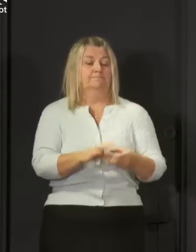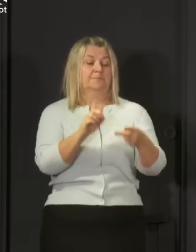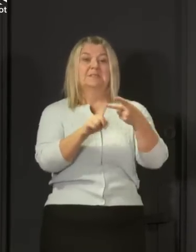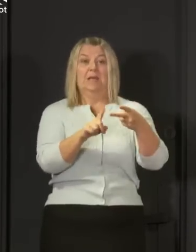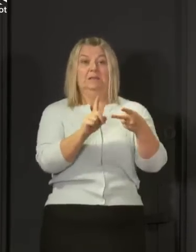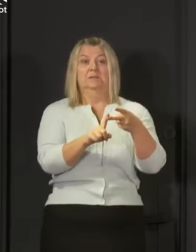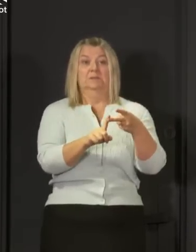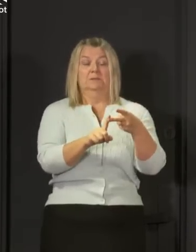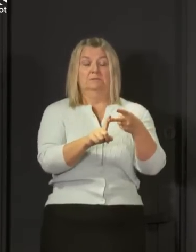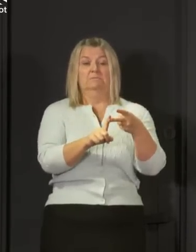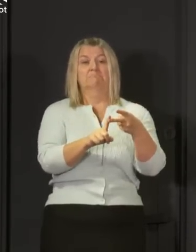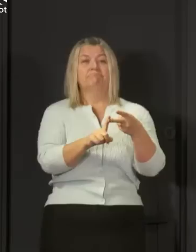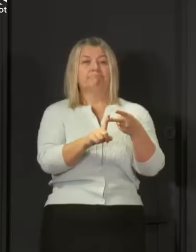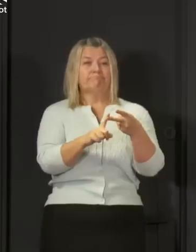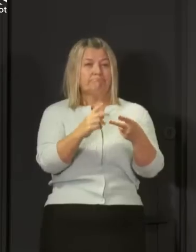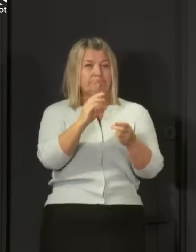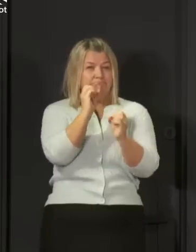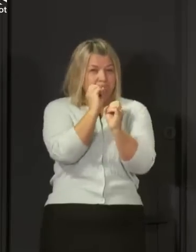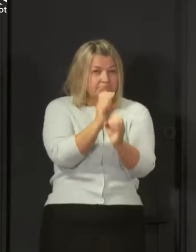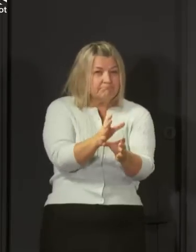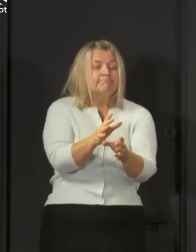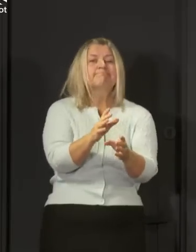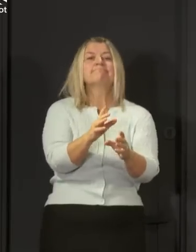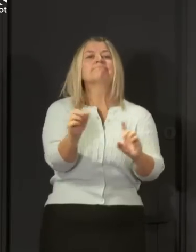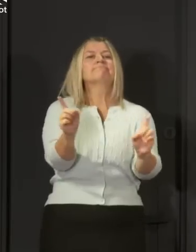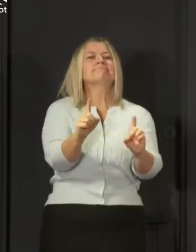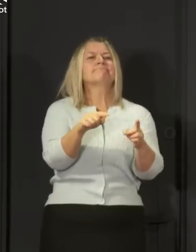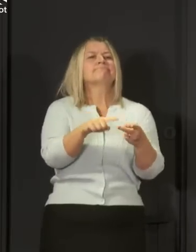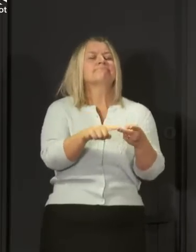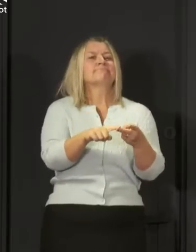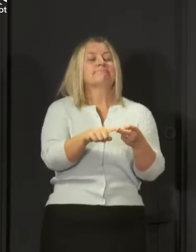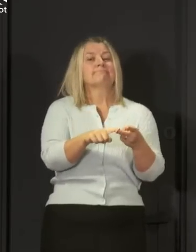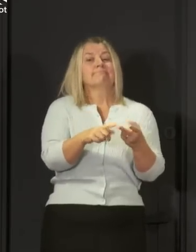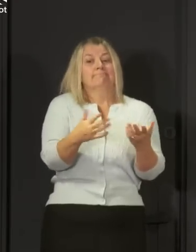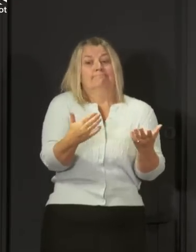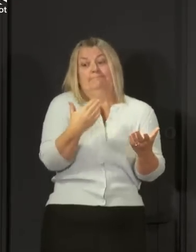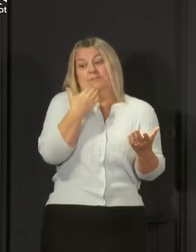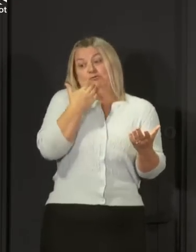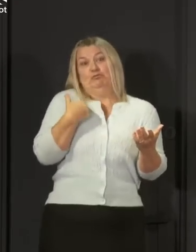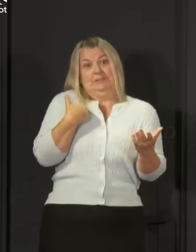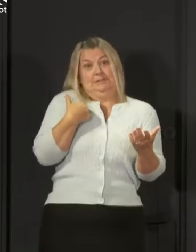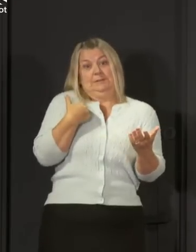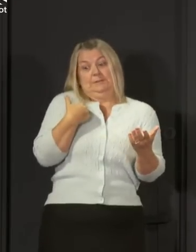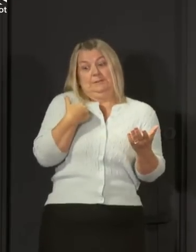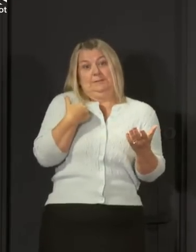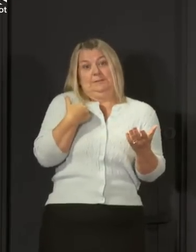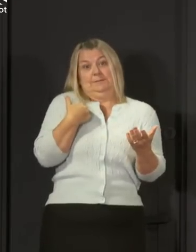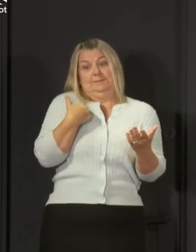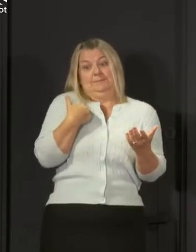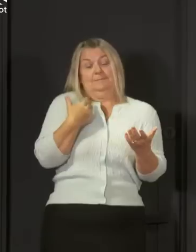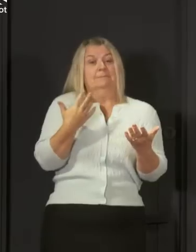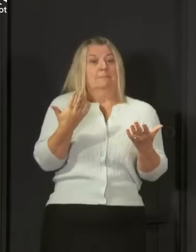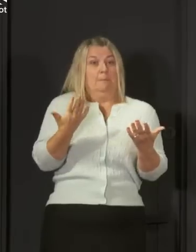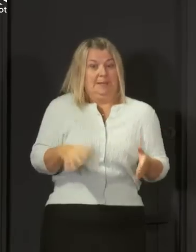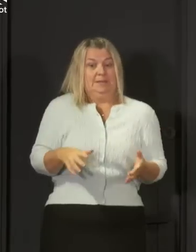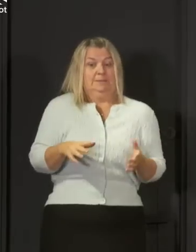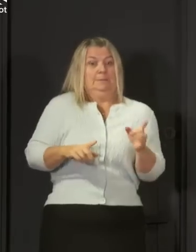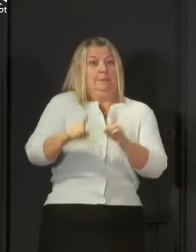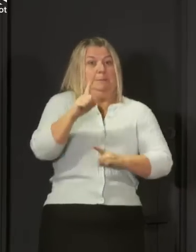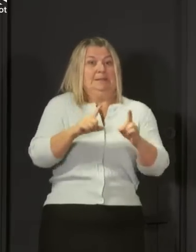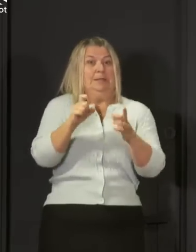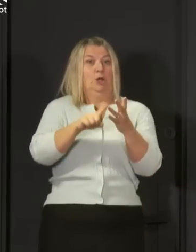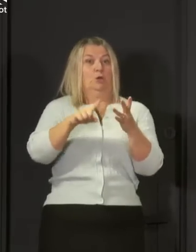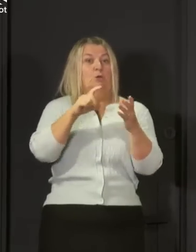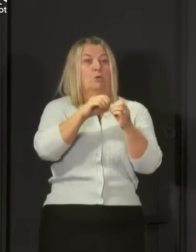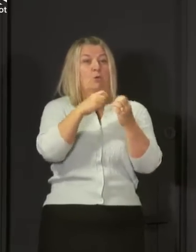to update on is that I've just not long ago come from a COBRA meeting with the Prime Minister